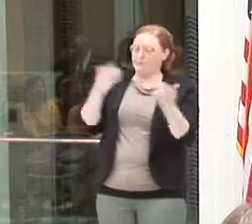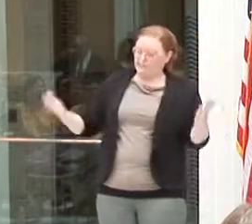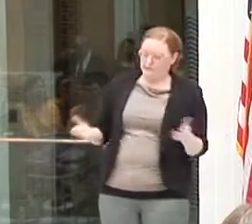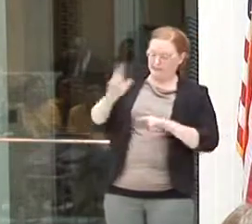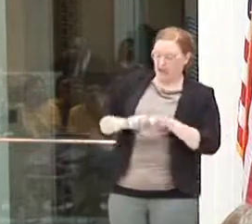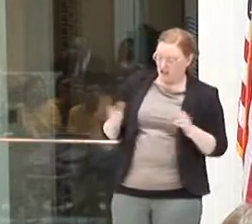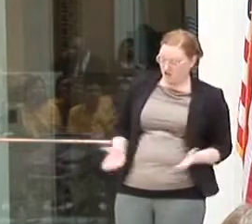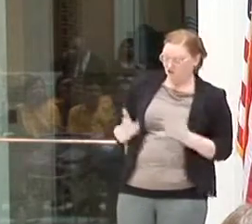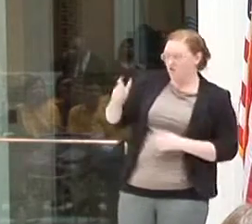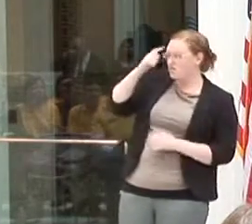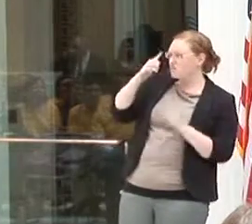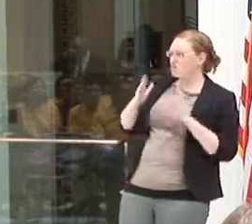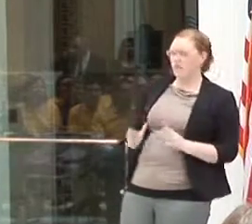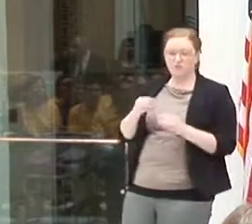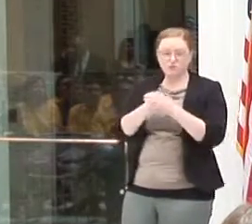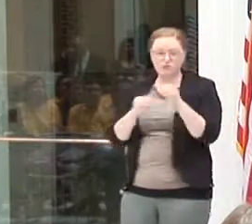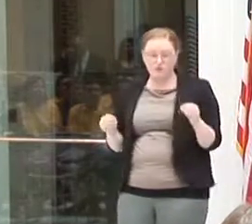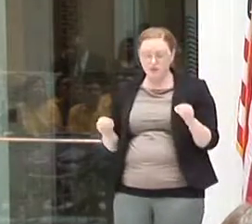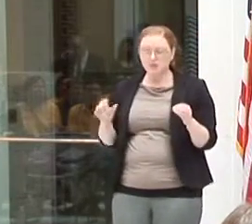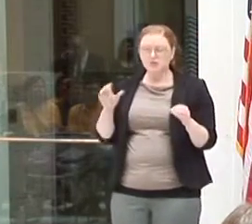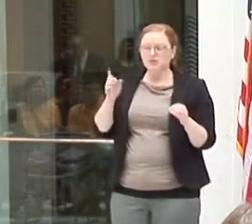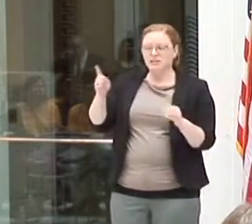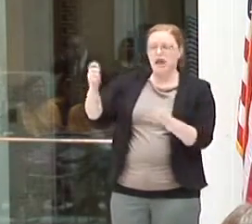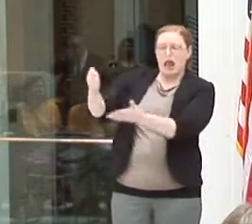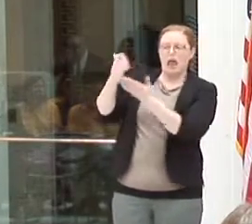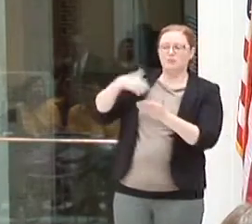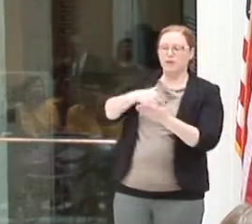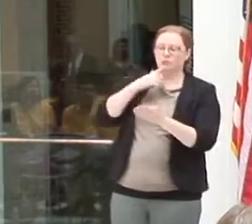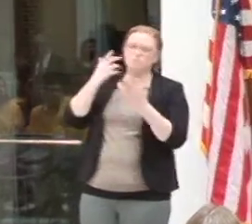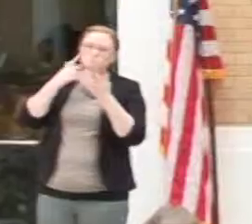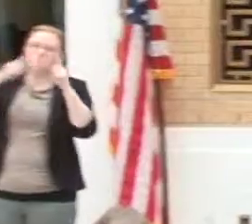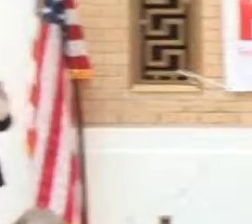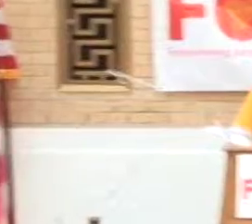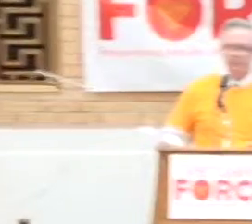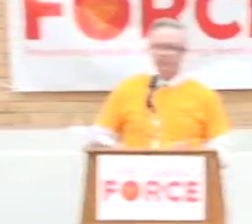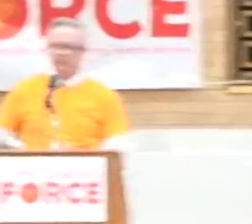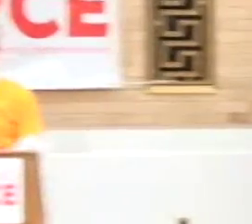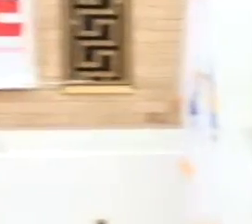and senate president teresa murray helped helped us get to get those raises through